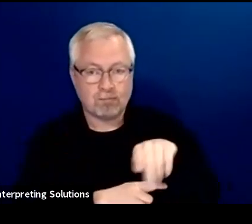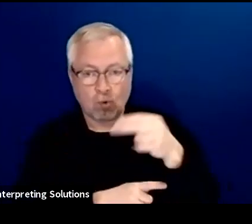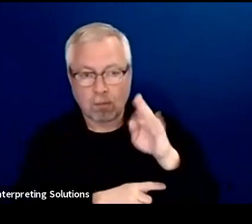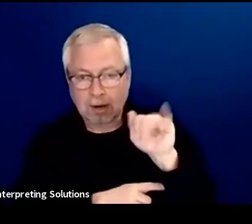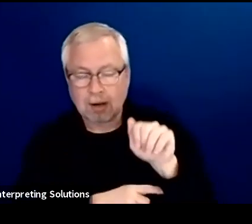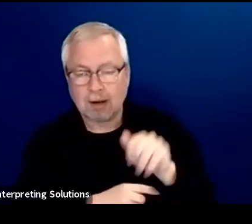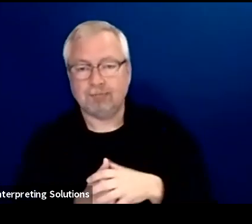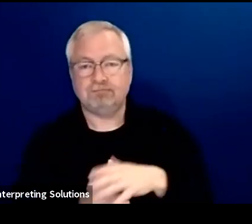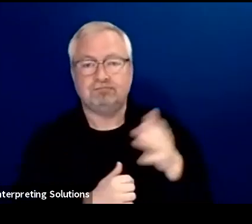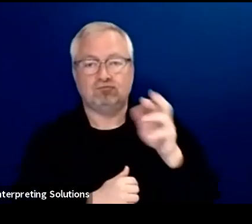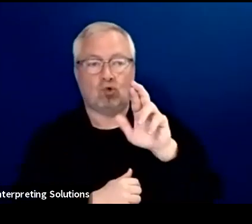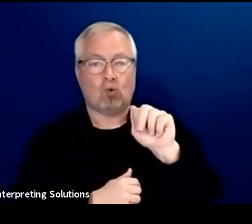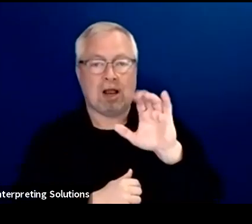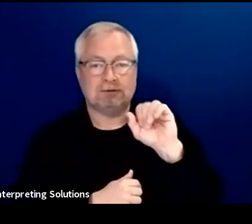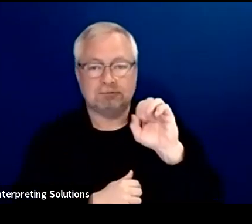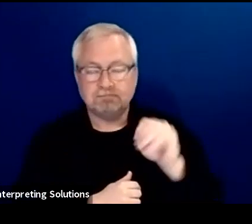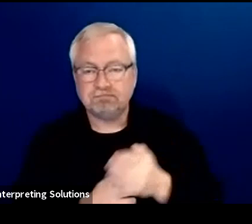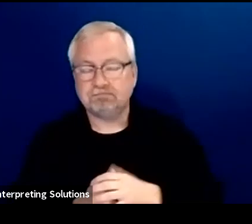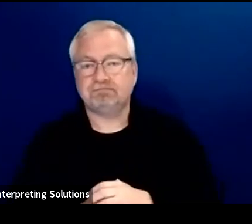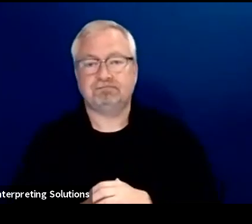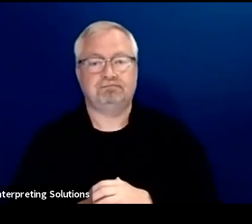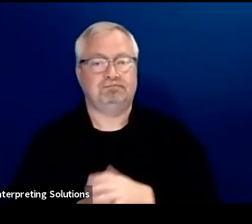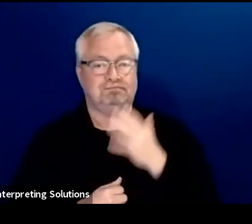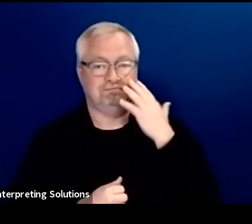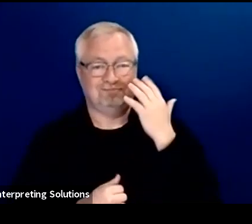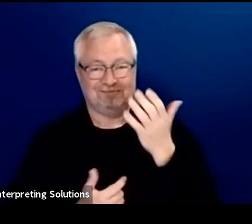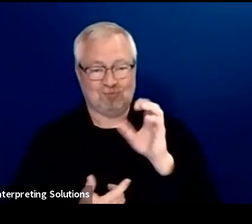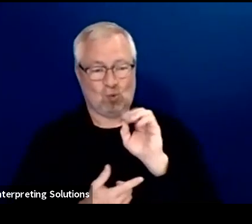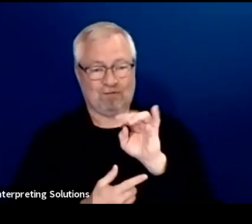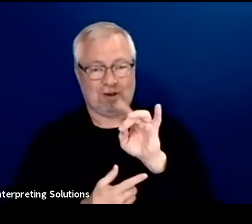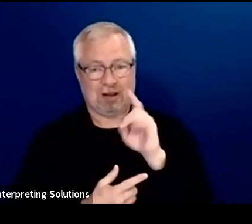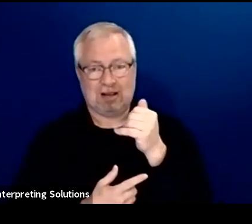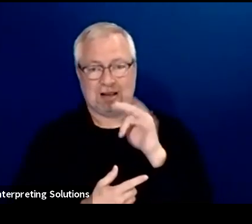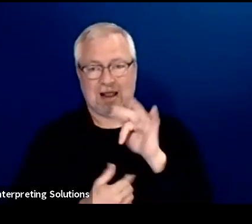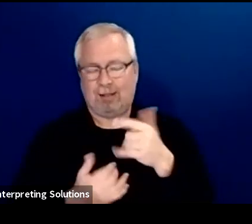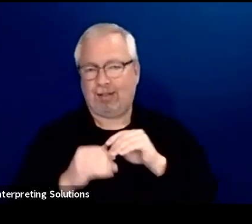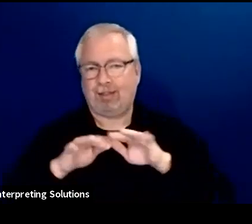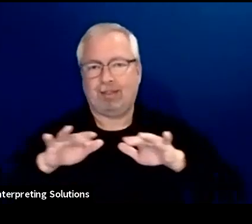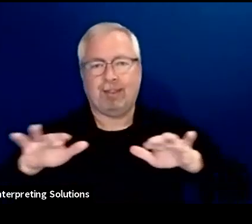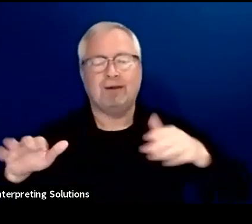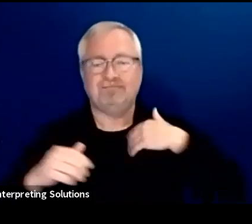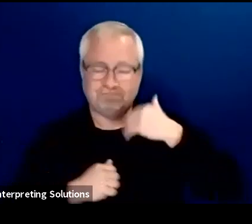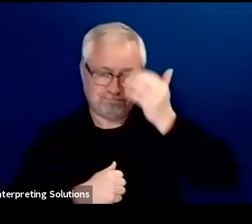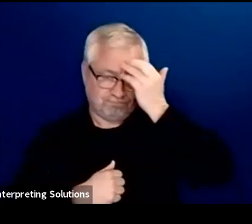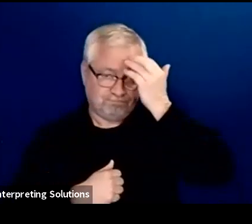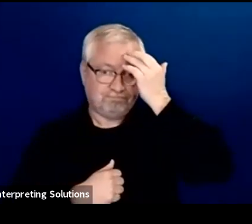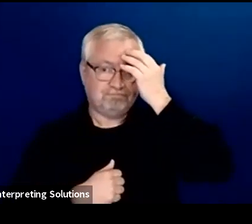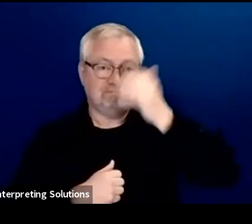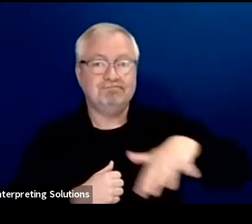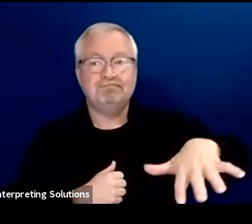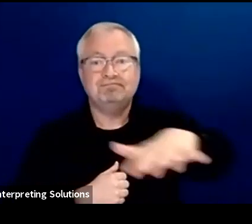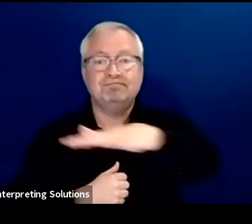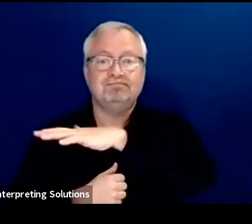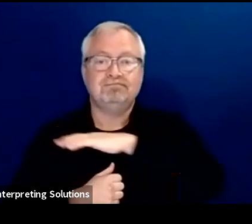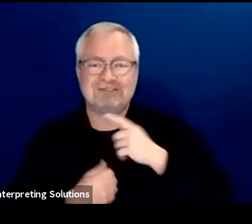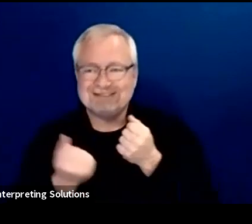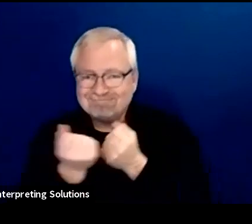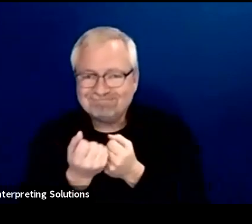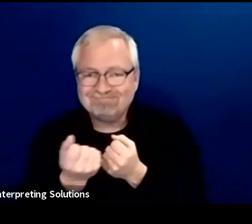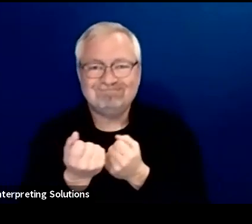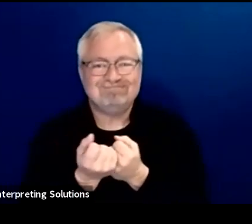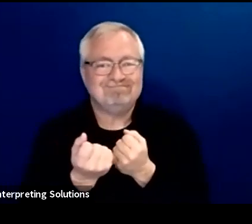community because of COVID-19. So I know that the vast majority out there are supporting their neighbors, doing what needs to be done. But this